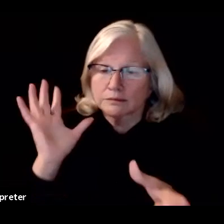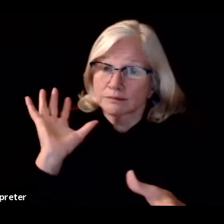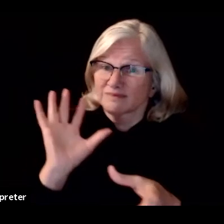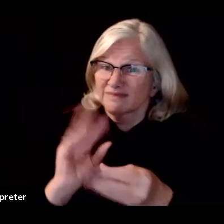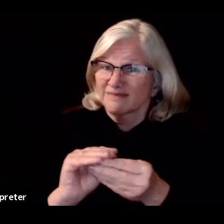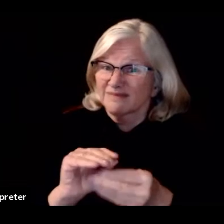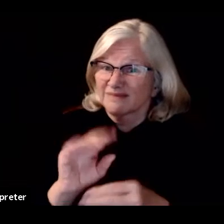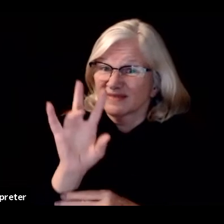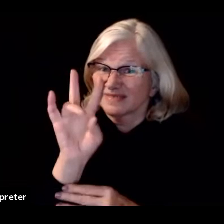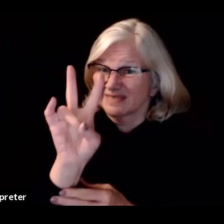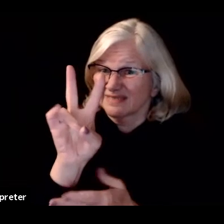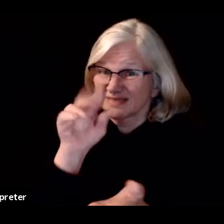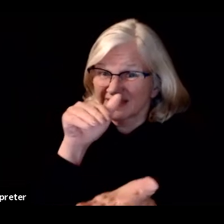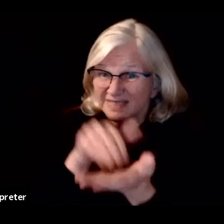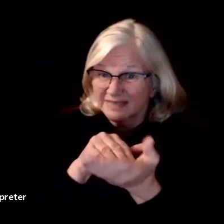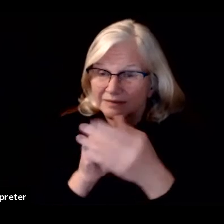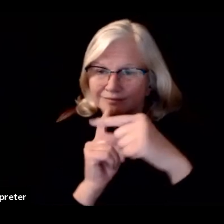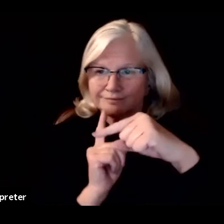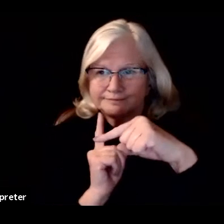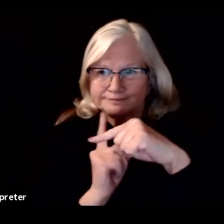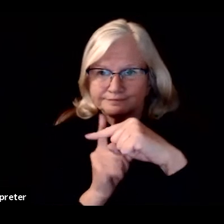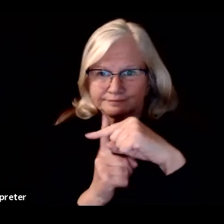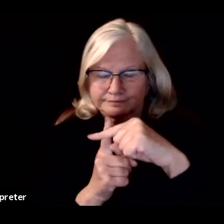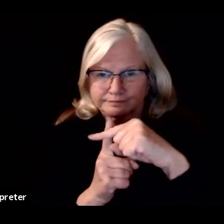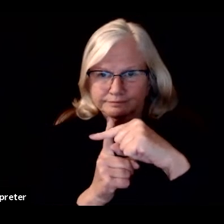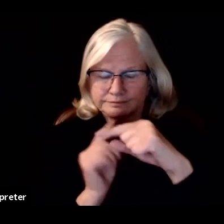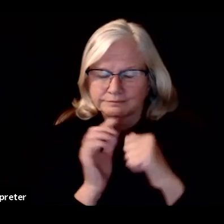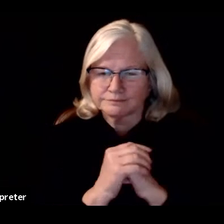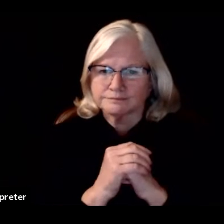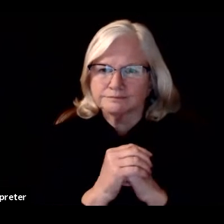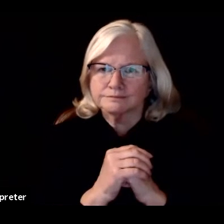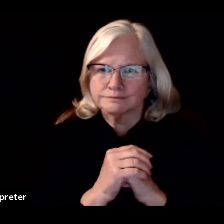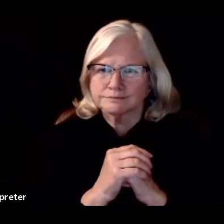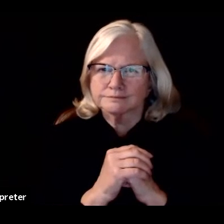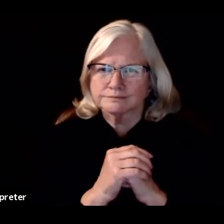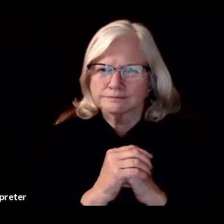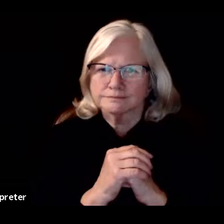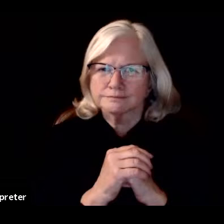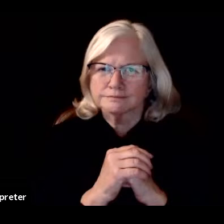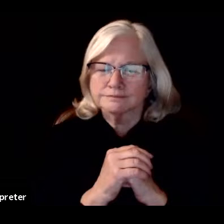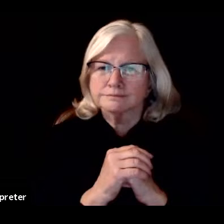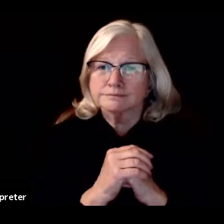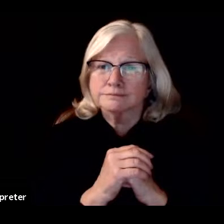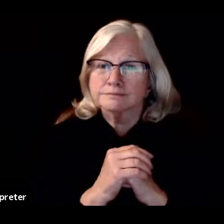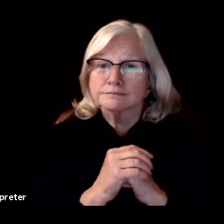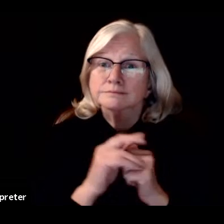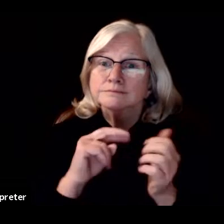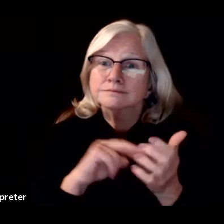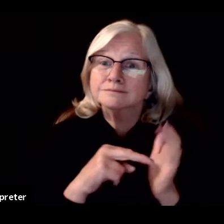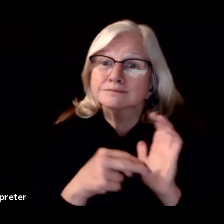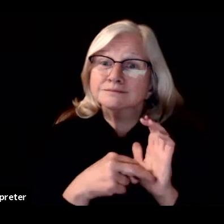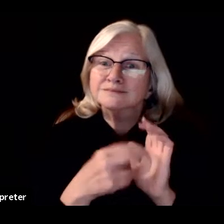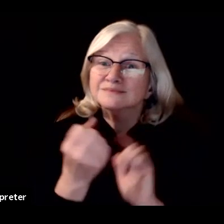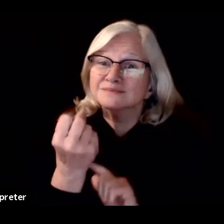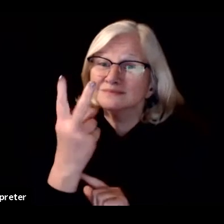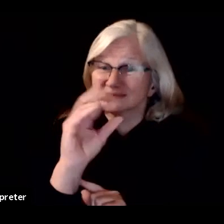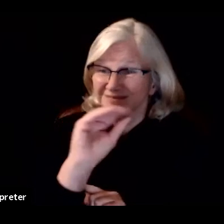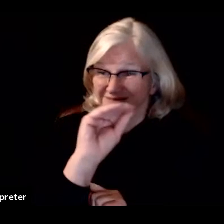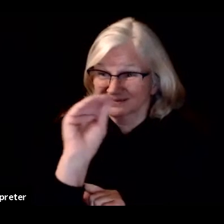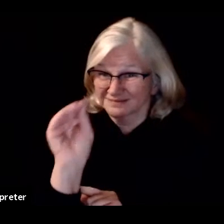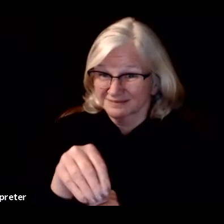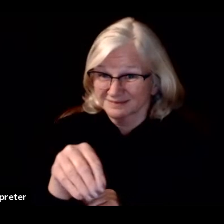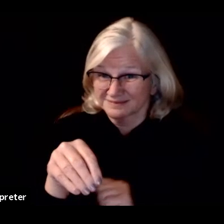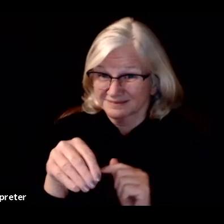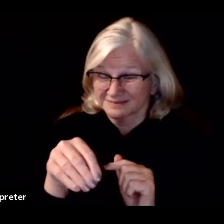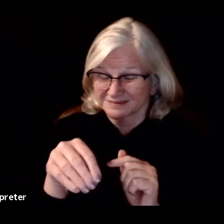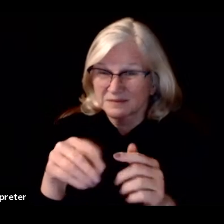a total positivity rate at the saliva sites alone of over 12%. So that is just further confirmation